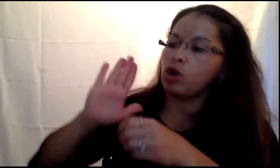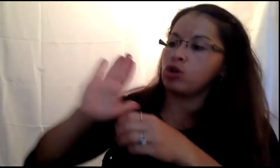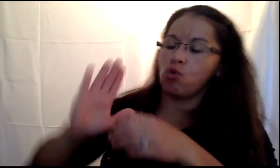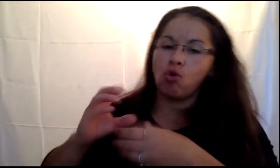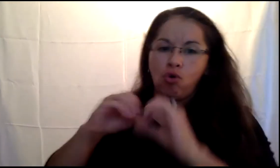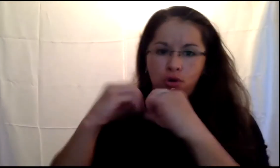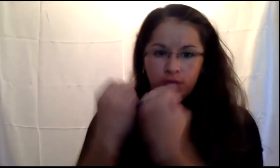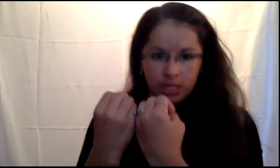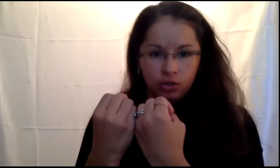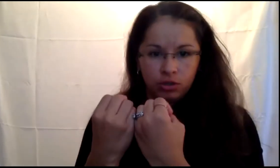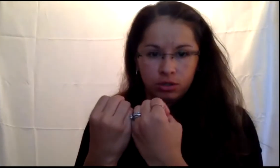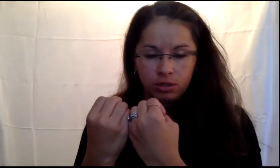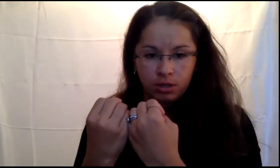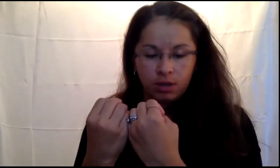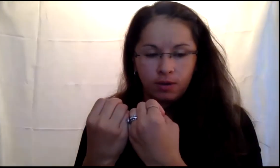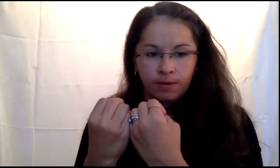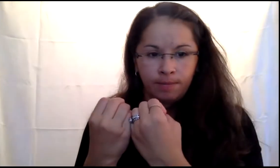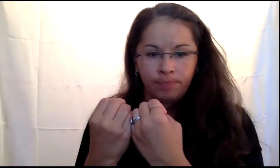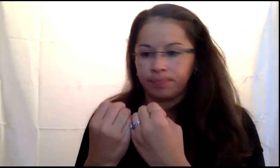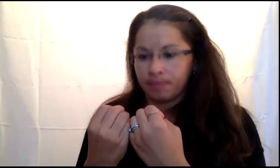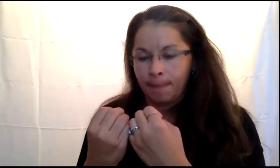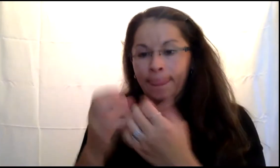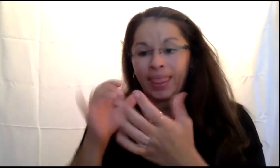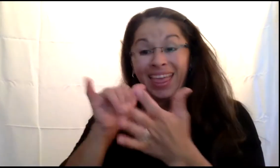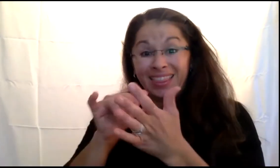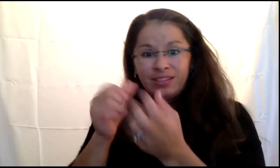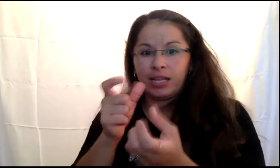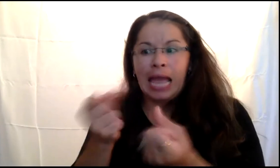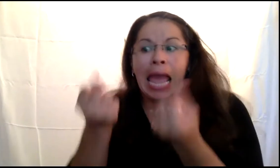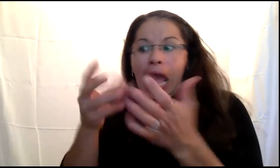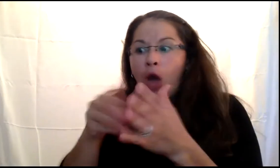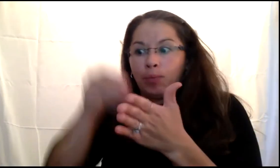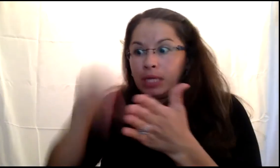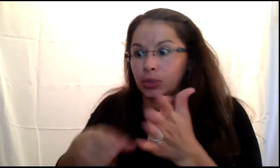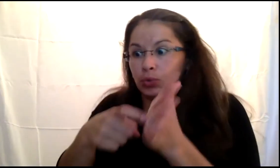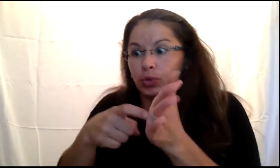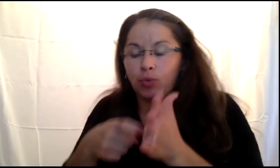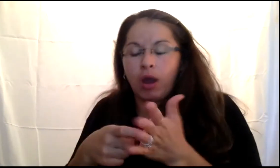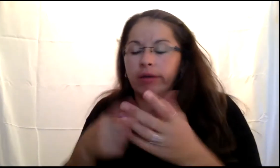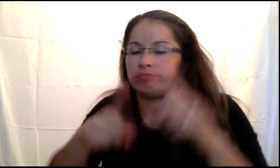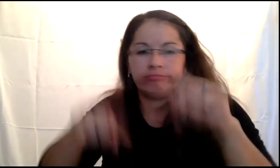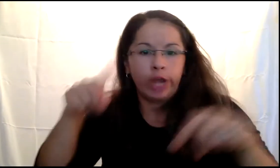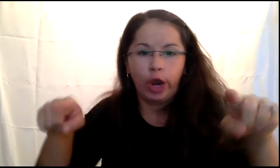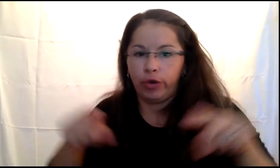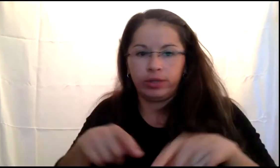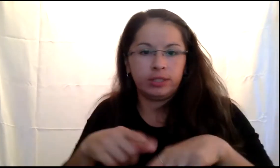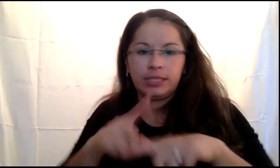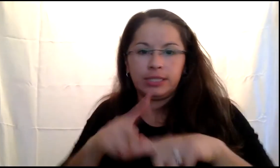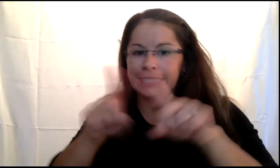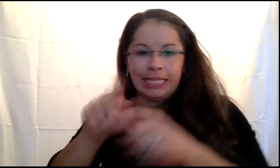That size or that number depends on institution. Some of them want 3, some of them want 10. And then also talking